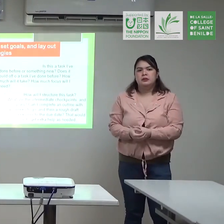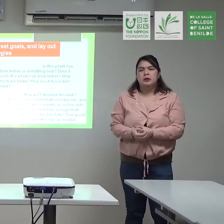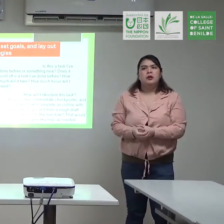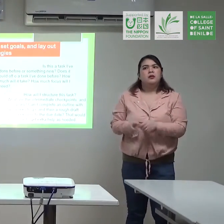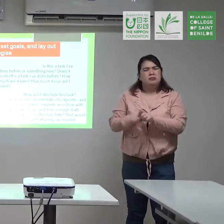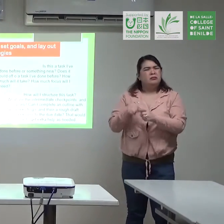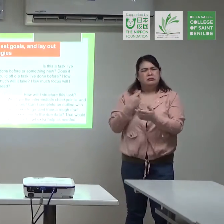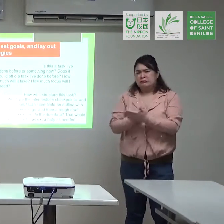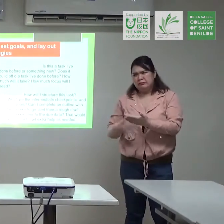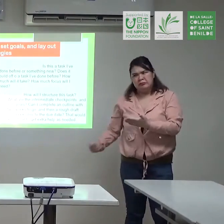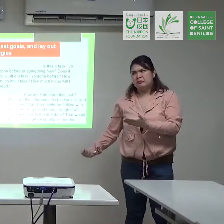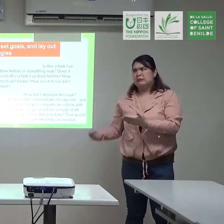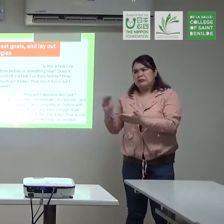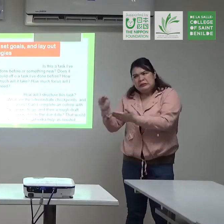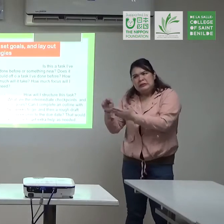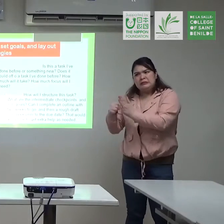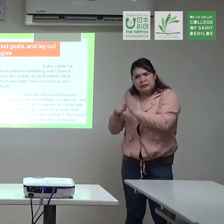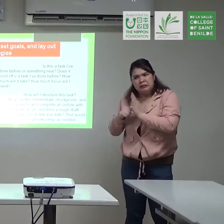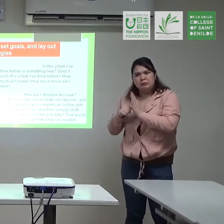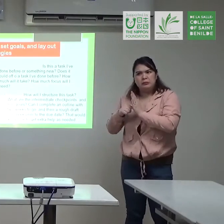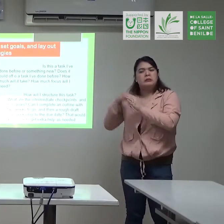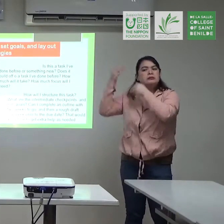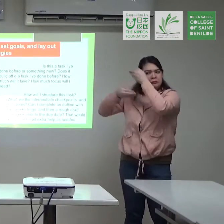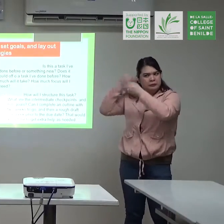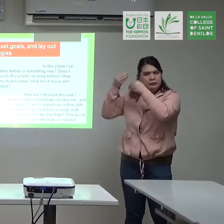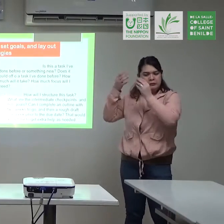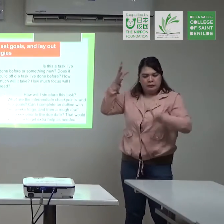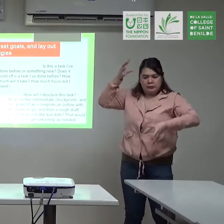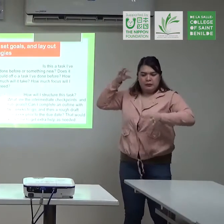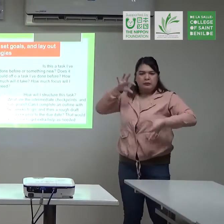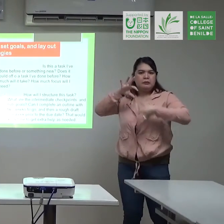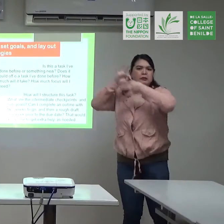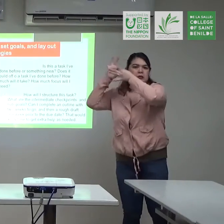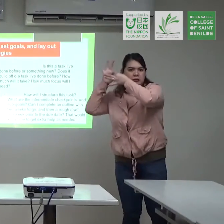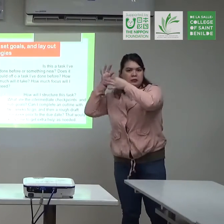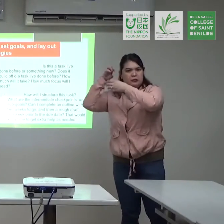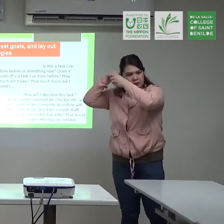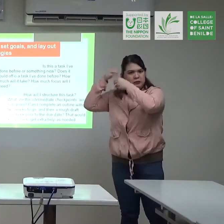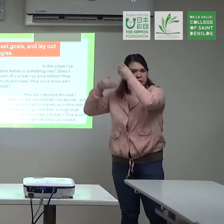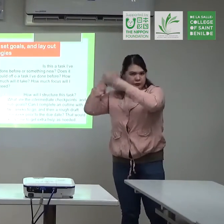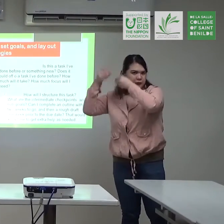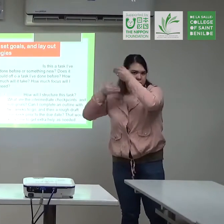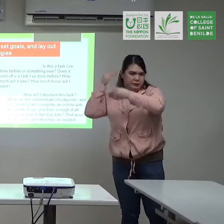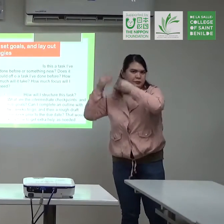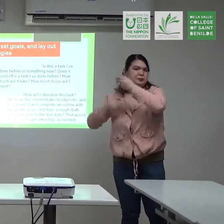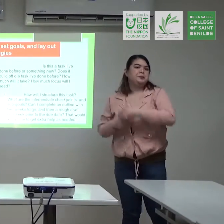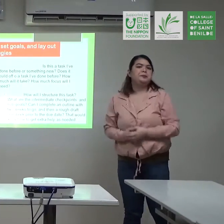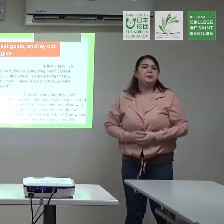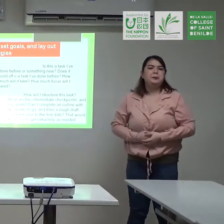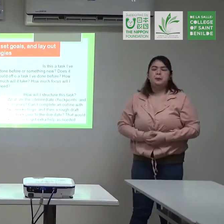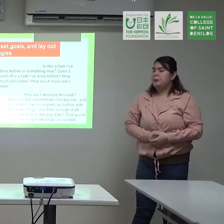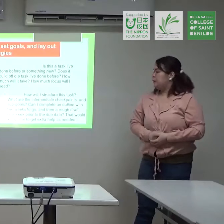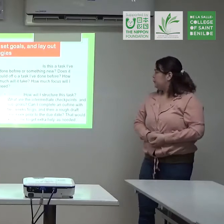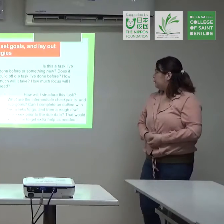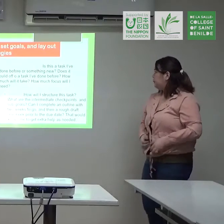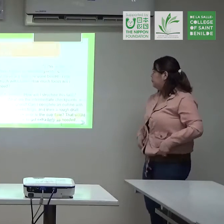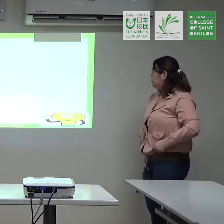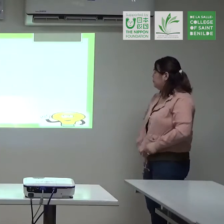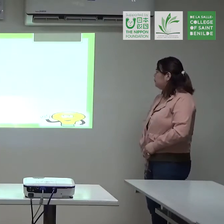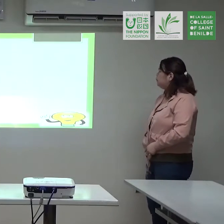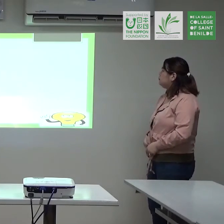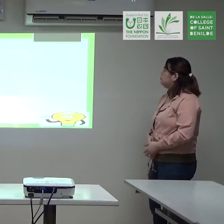Tools he or she needs to make a task much better.